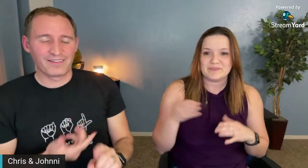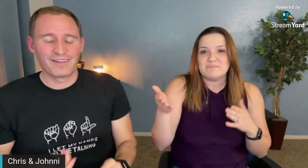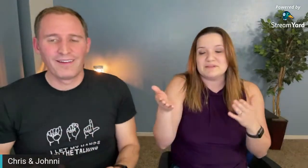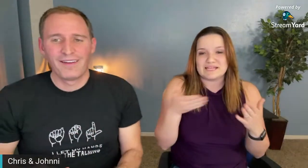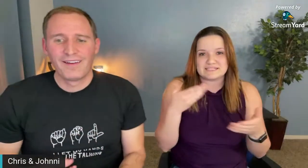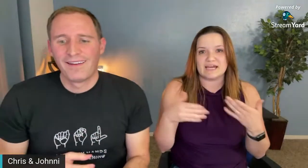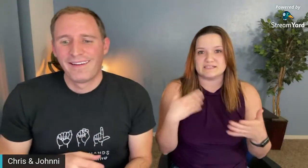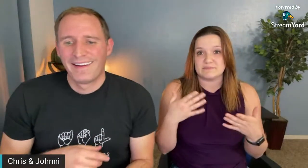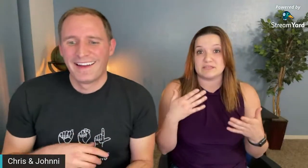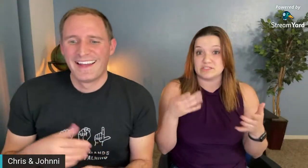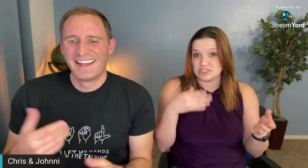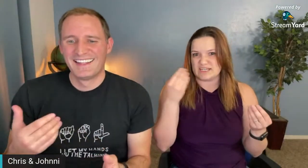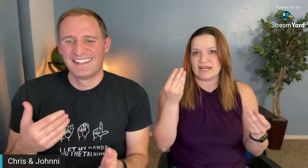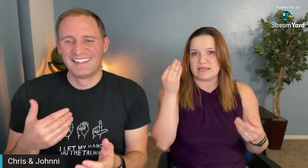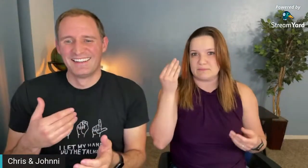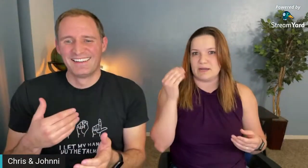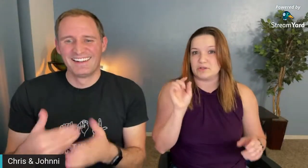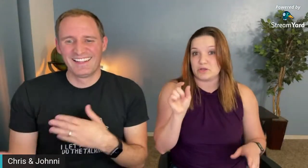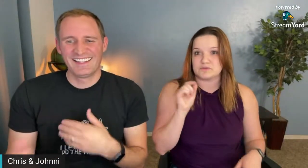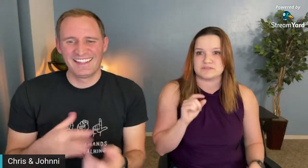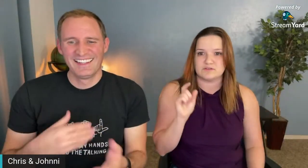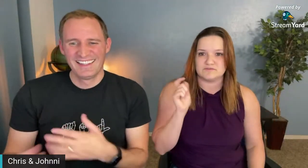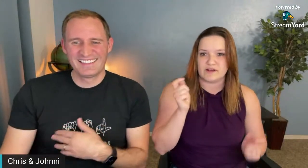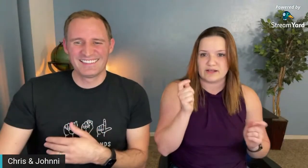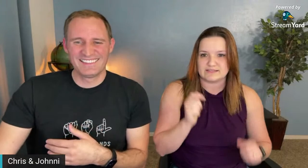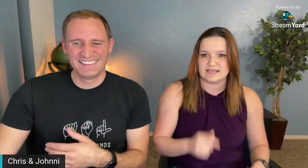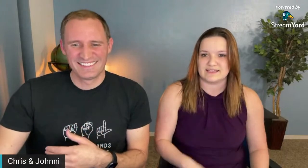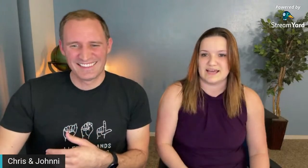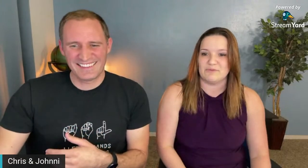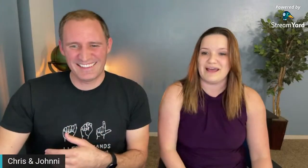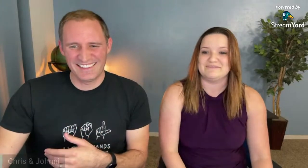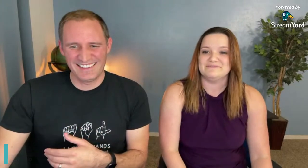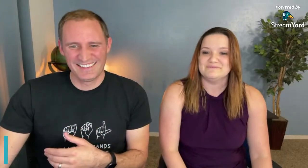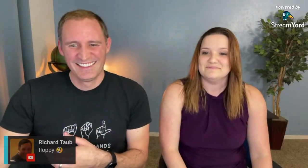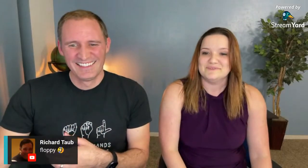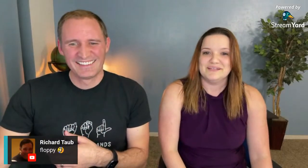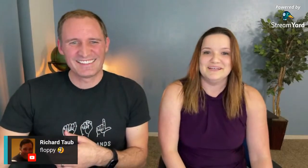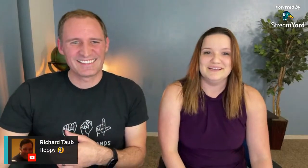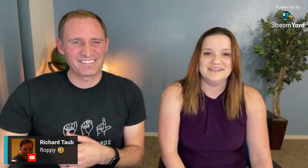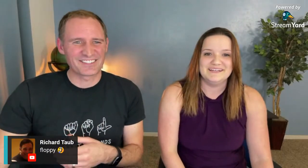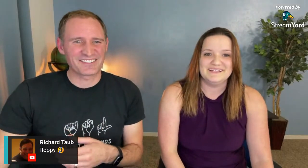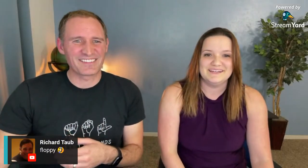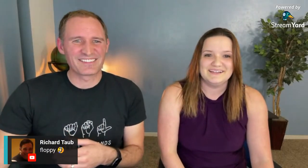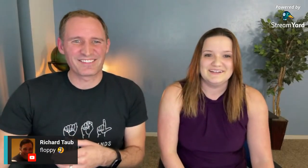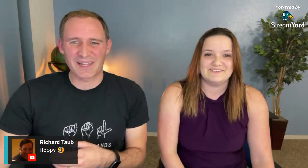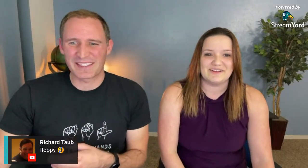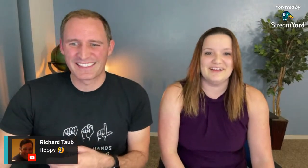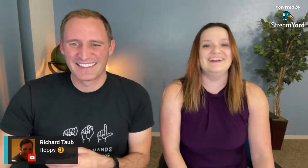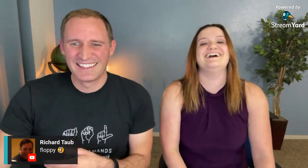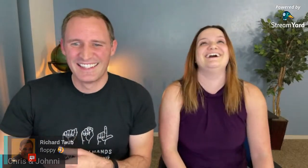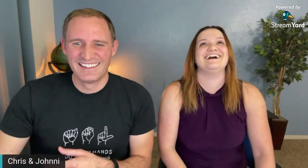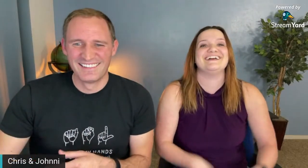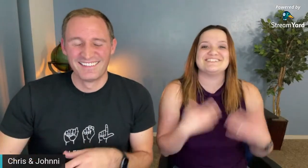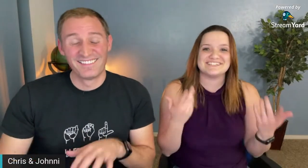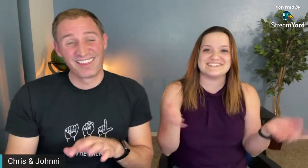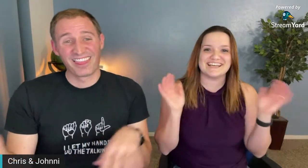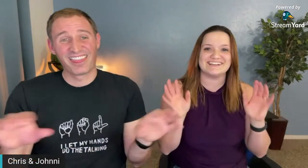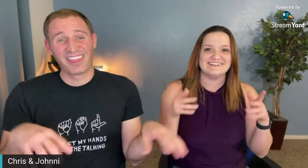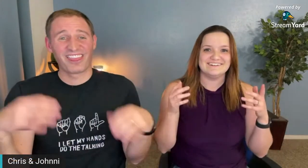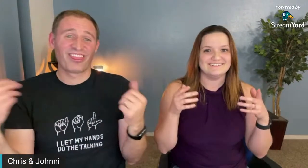But that's kind of something just to kind of keep in mind. There are those variants like that. What? Richard's floppy. It's just